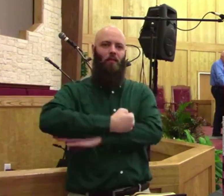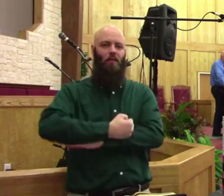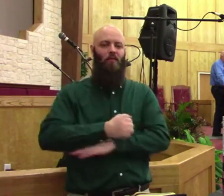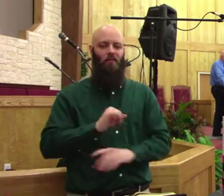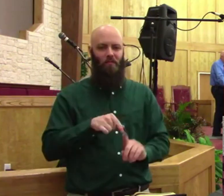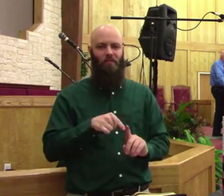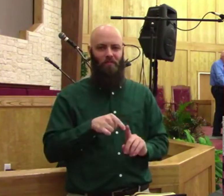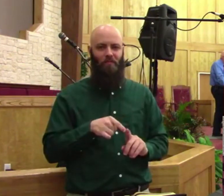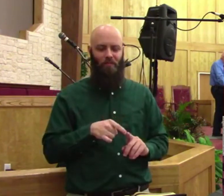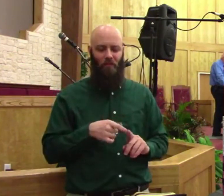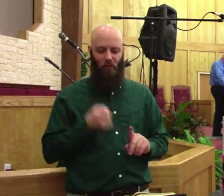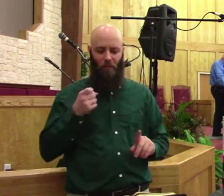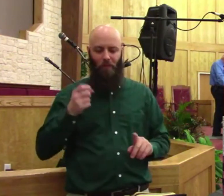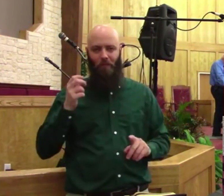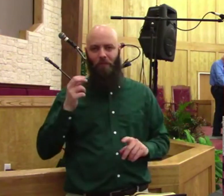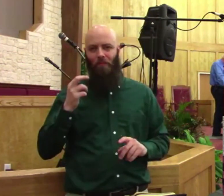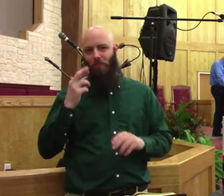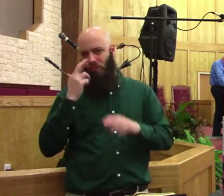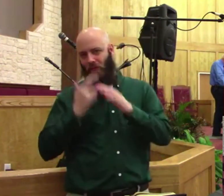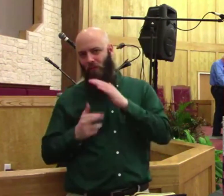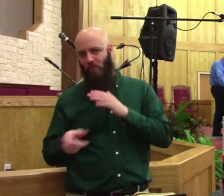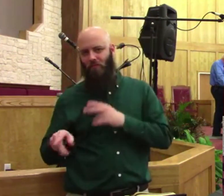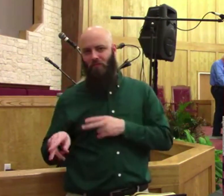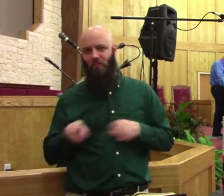straight out of the book of Revelation.